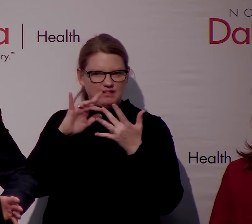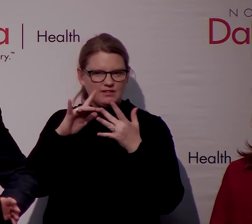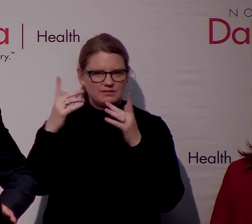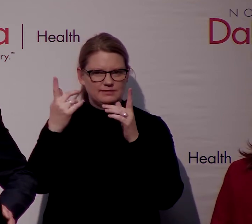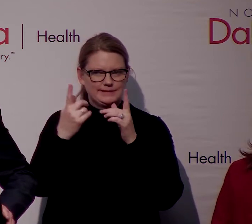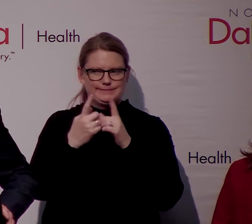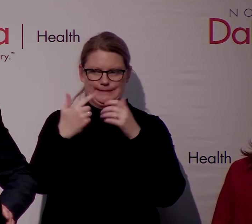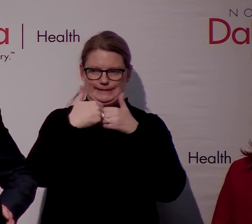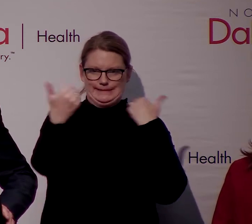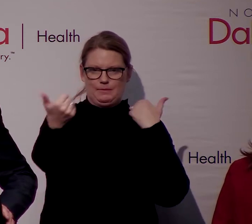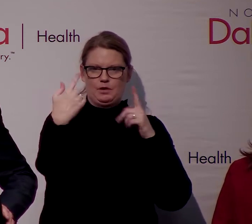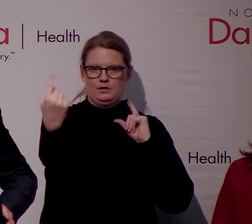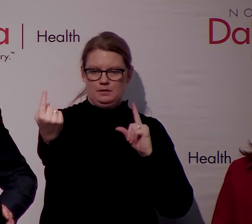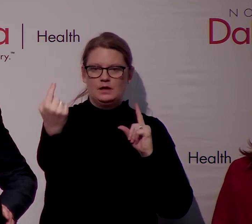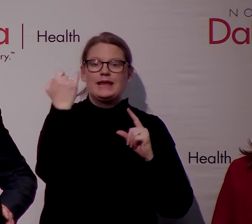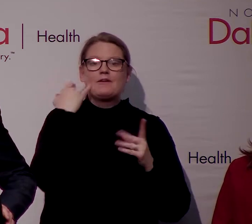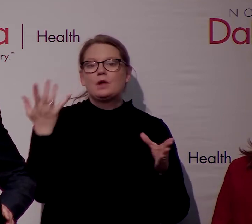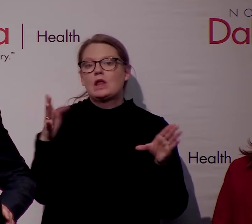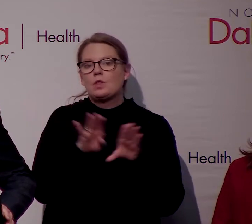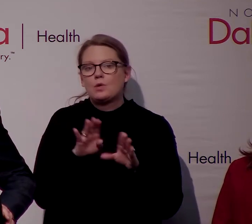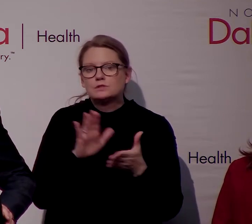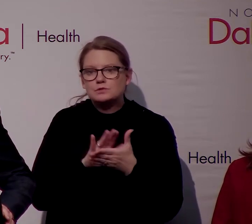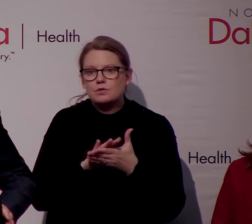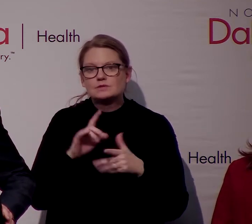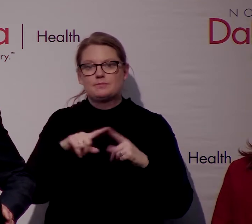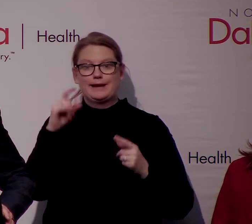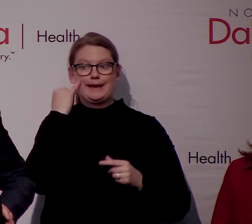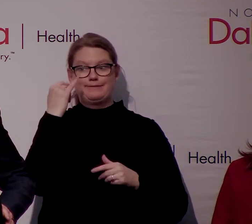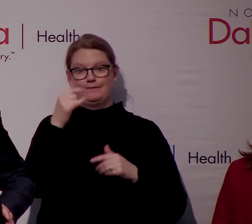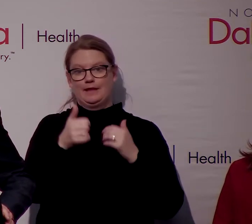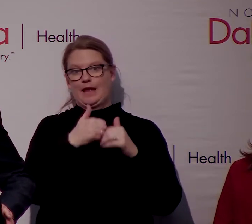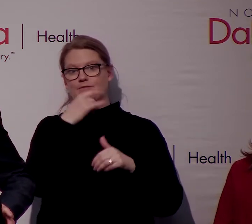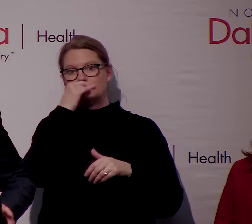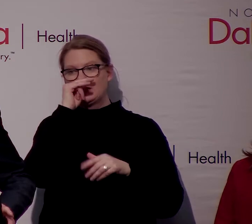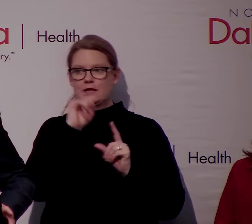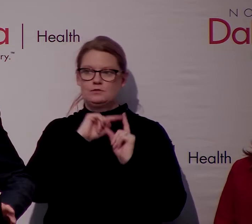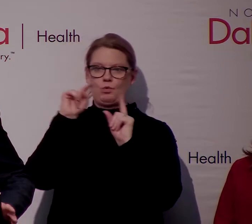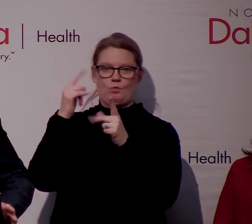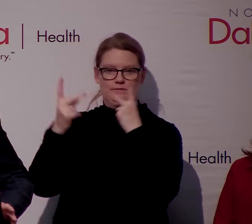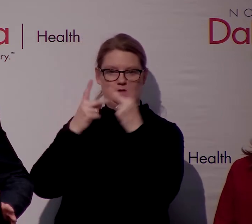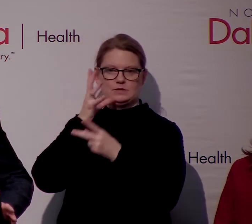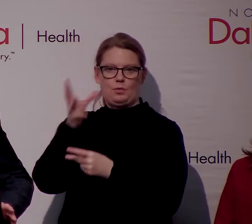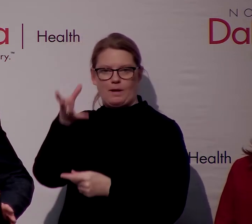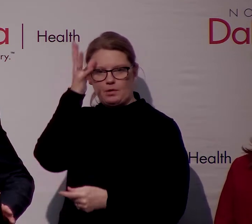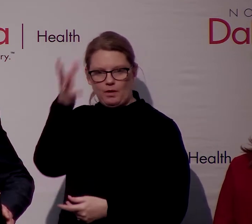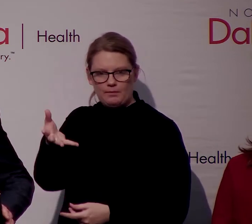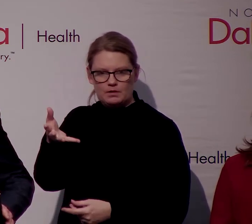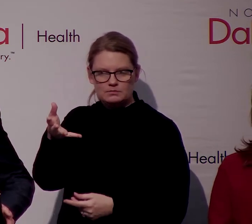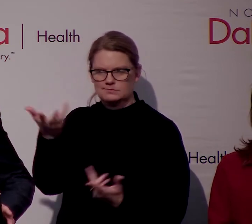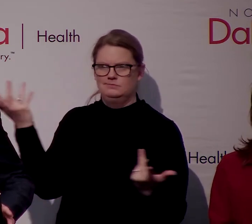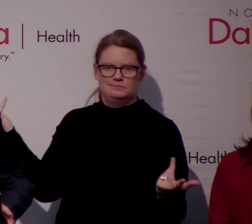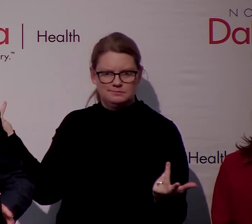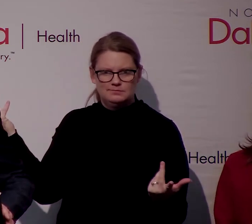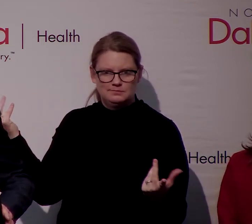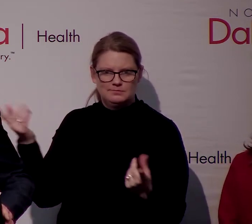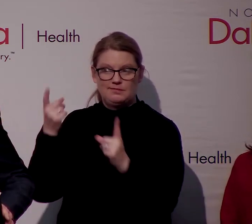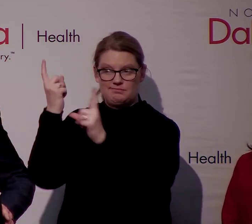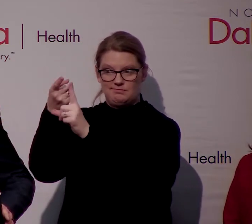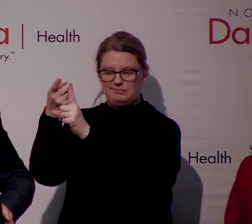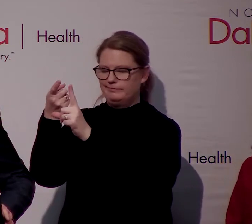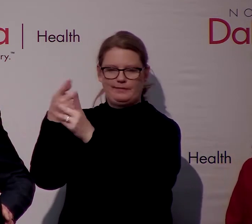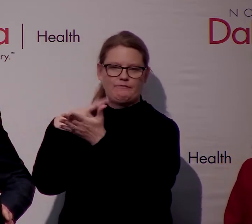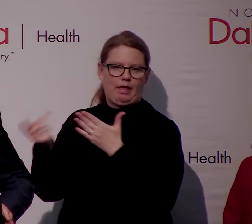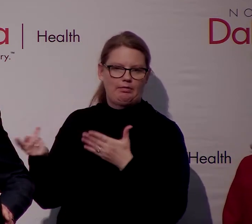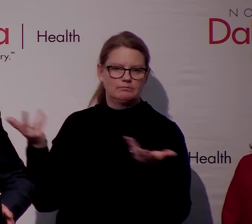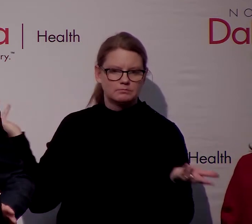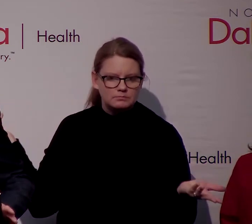again, this is what I said, if we can close the schools, but if every kid leaves school and goes and visits their grandparents, we won't have achieved our objective of